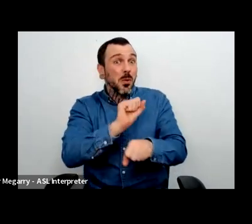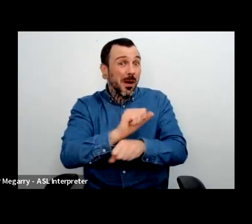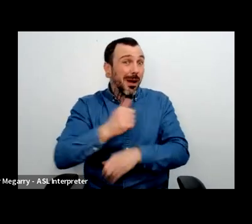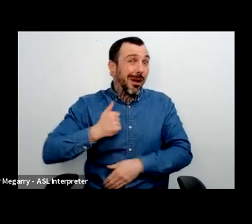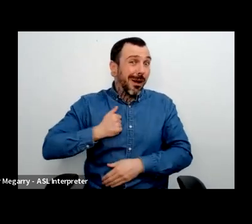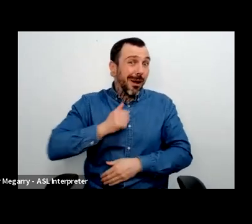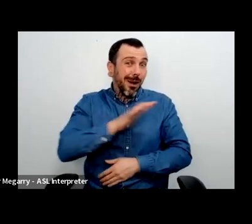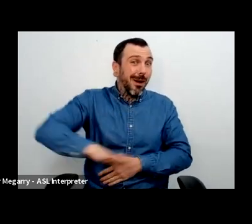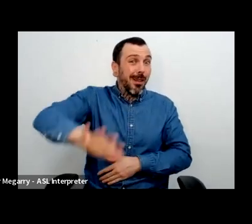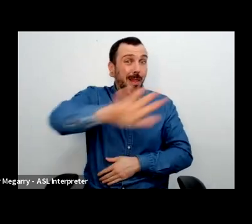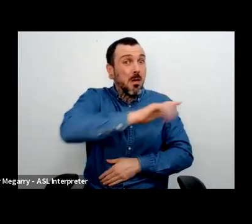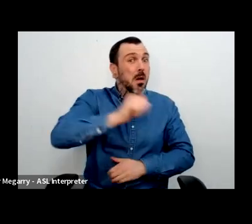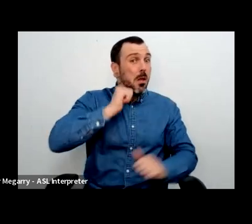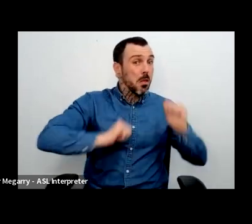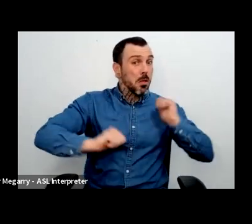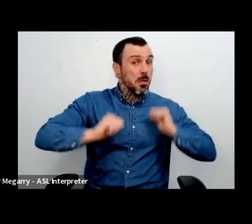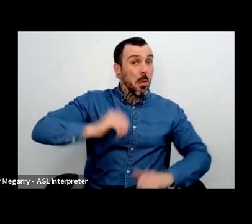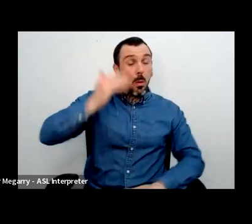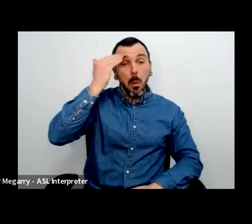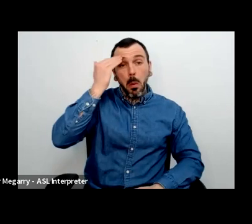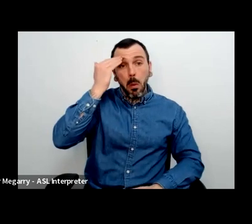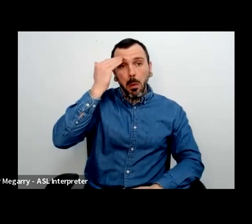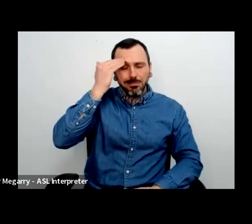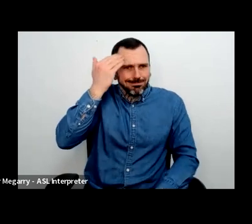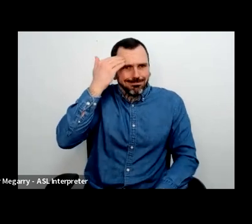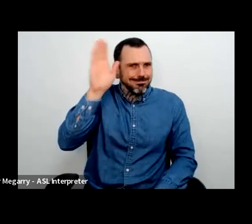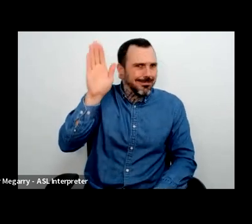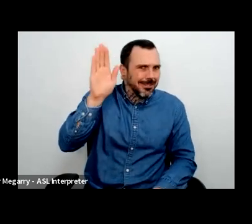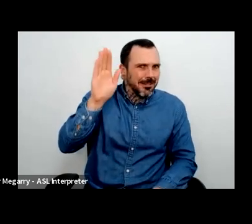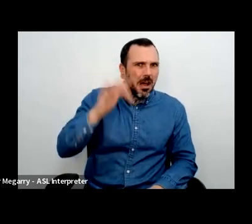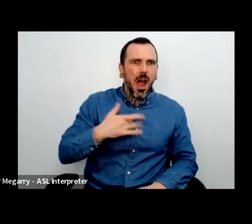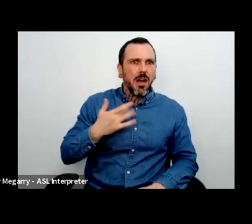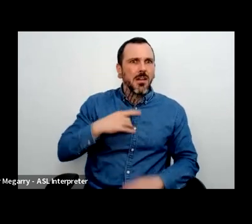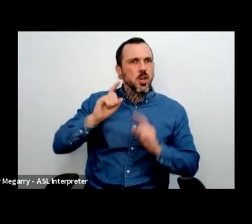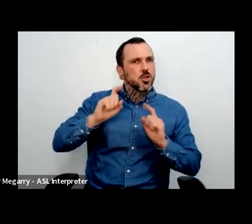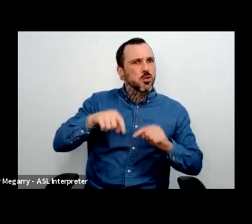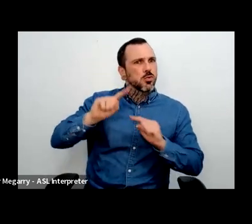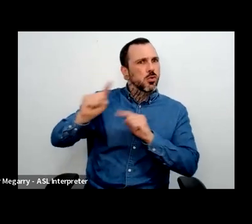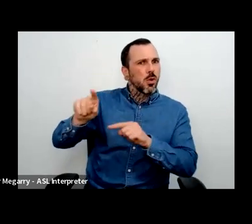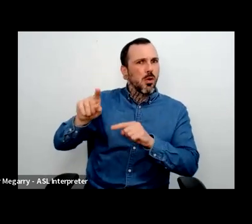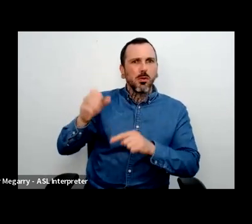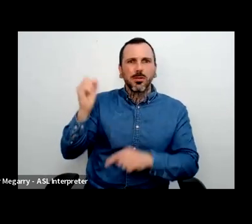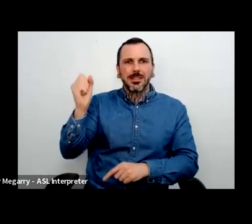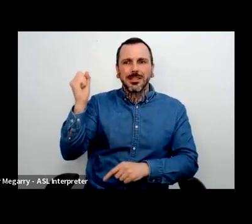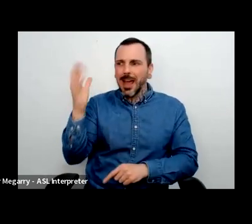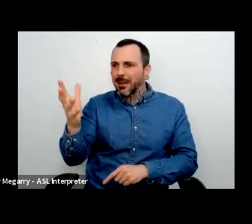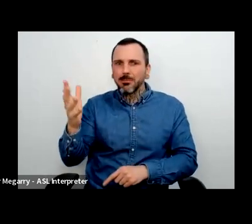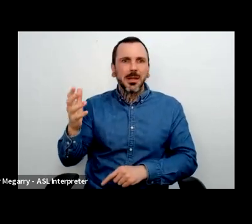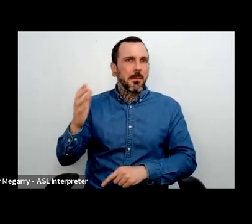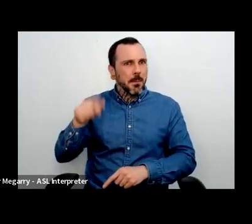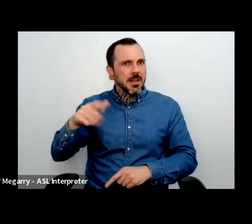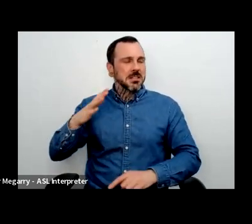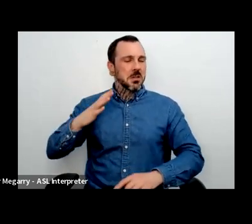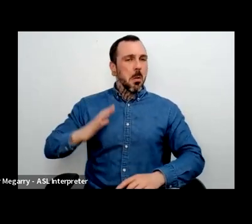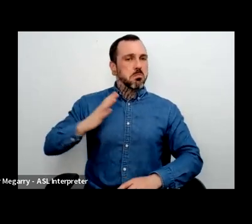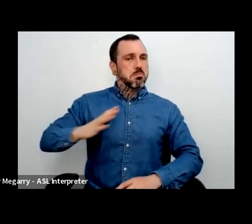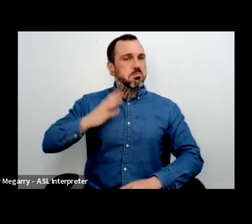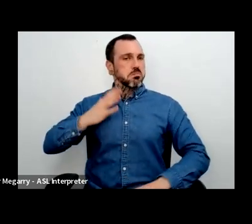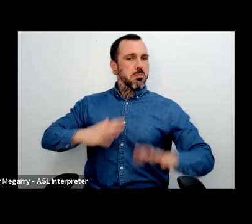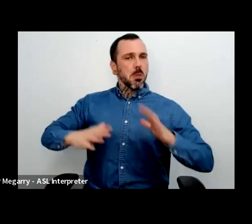what it should be, that they're supposed to dress up to come to this thing. It's not glitz and glamour all the time.